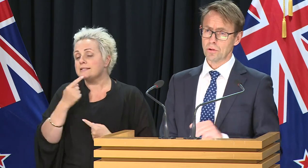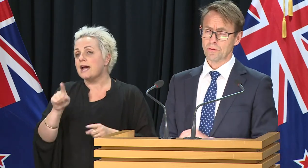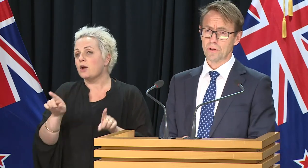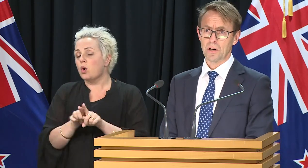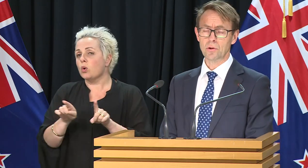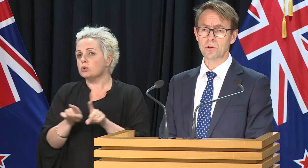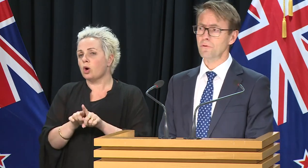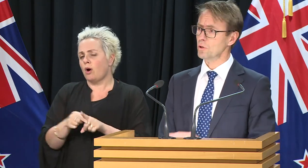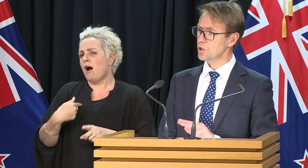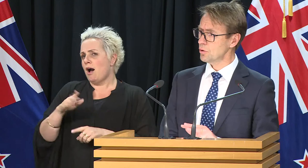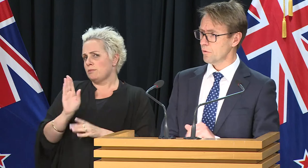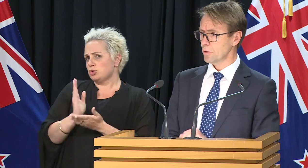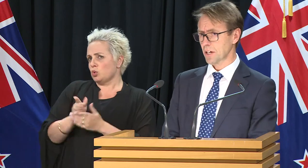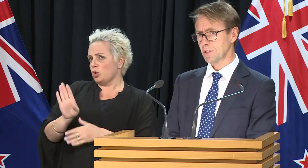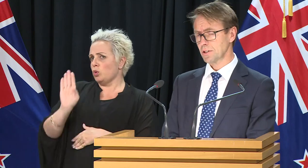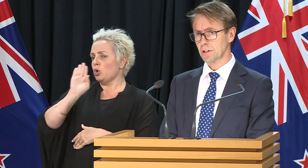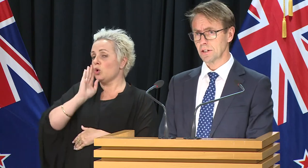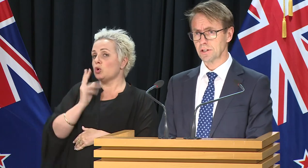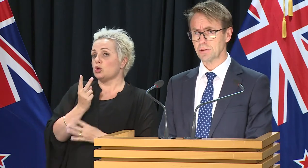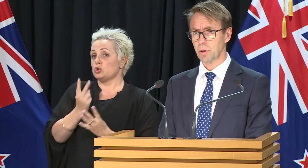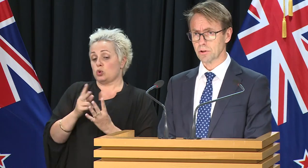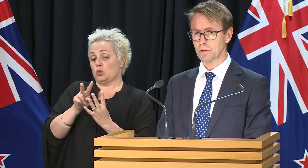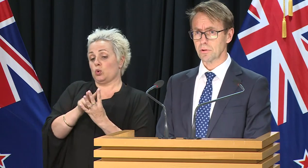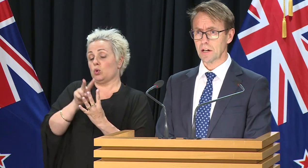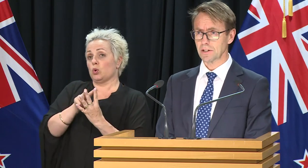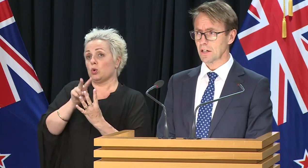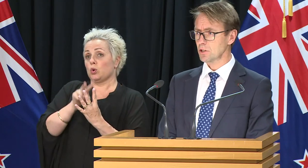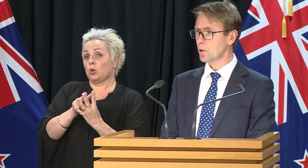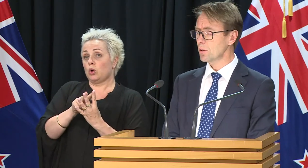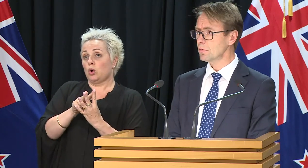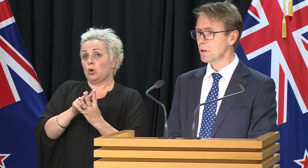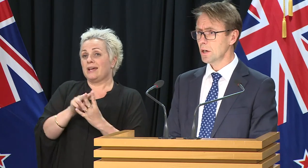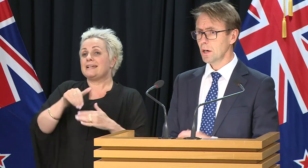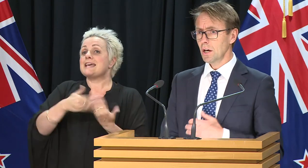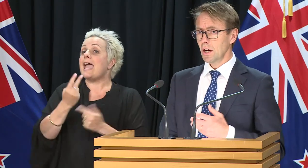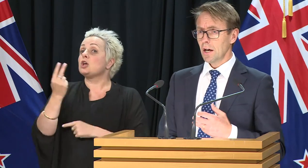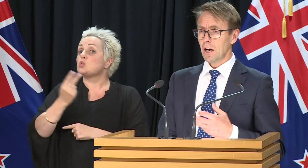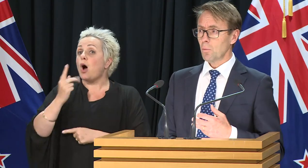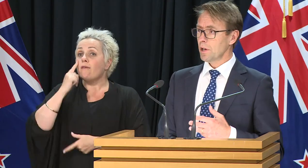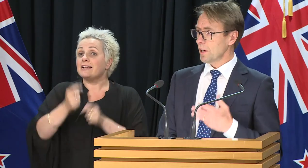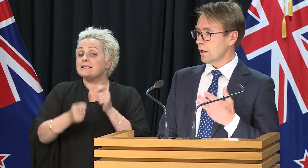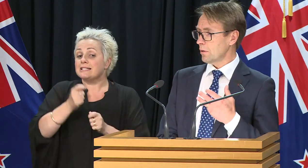as you will have heard, the first two of those cases that tested positive around day 12,